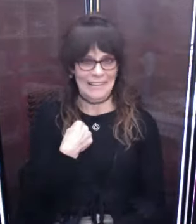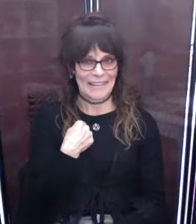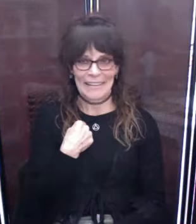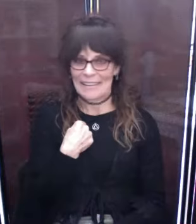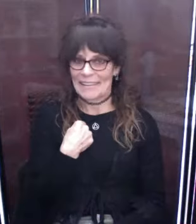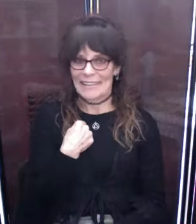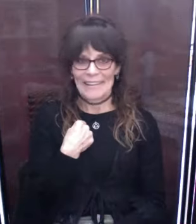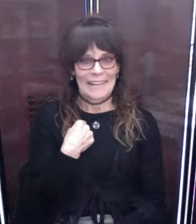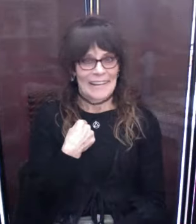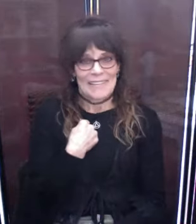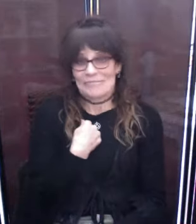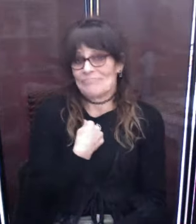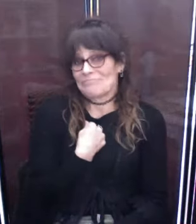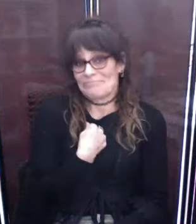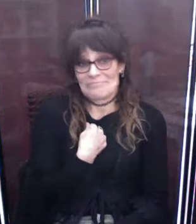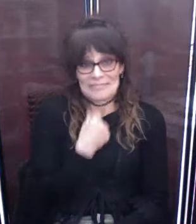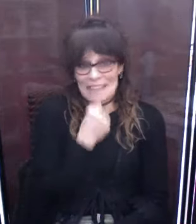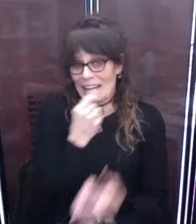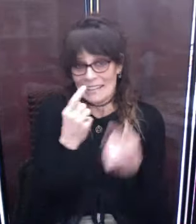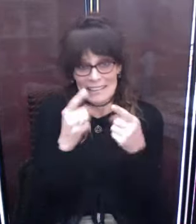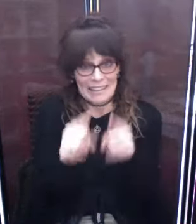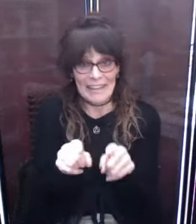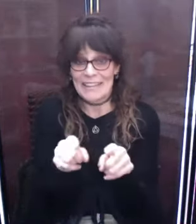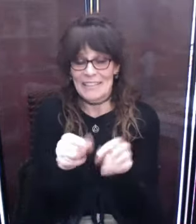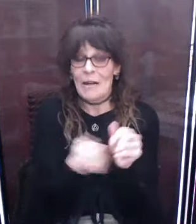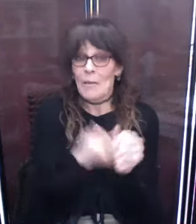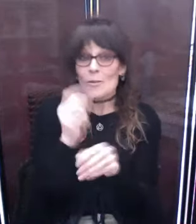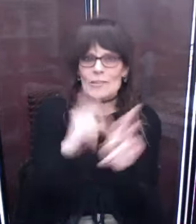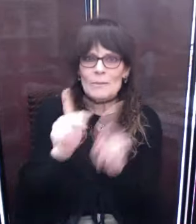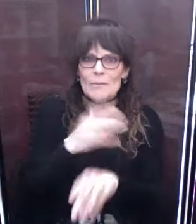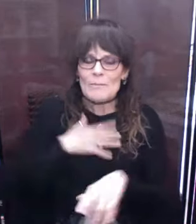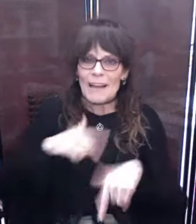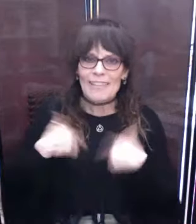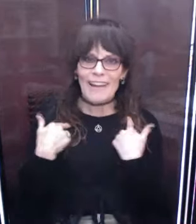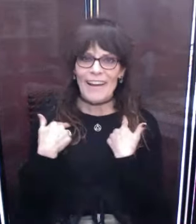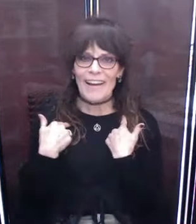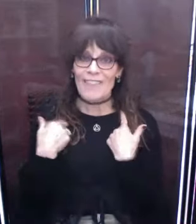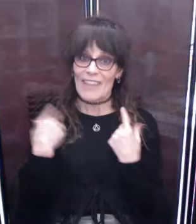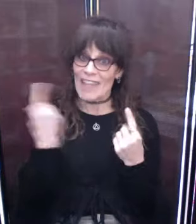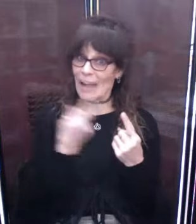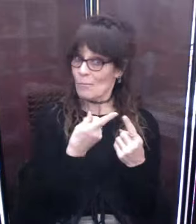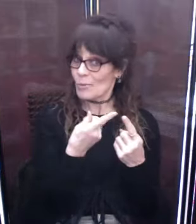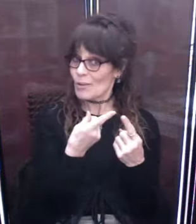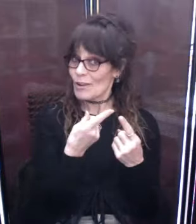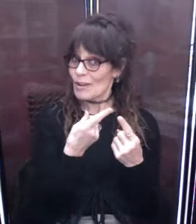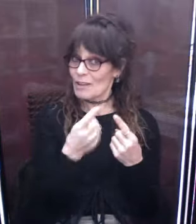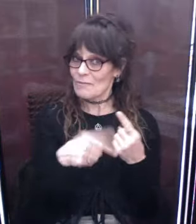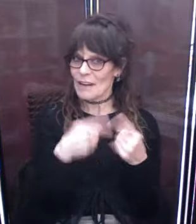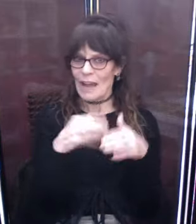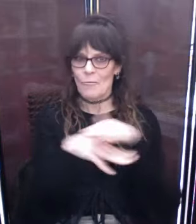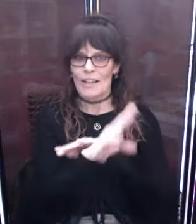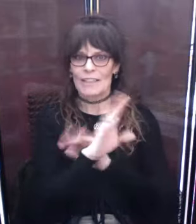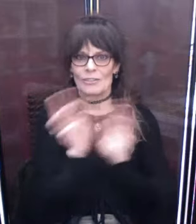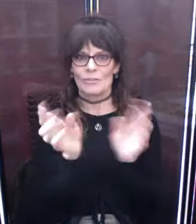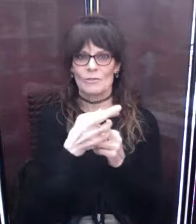That just wasn't the case. Most of the people in my life at that point, when I would walk into a room, they go, Jim's